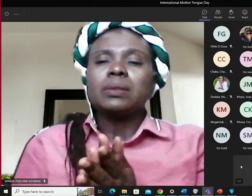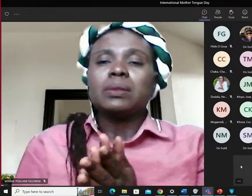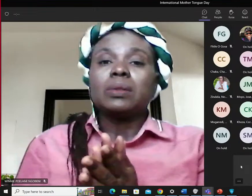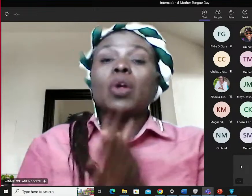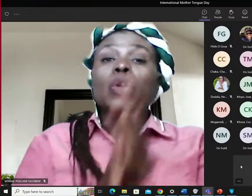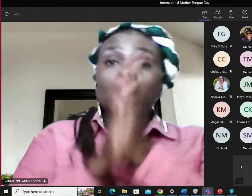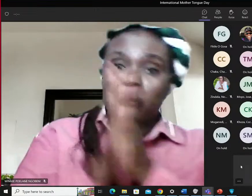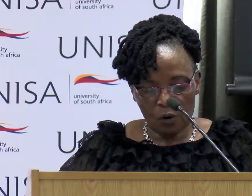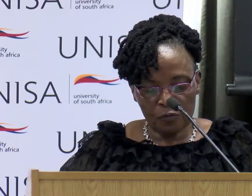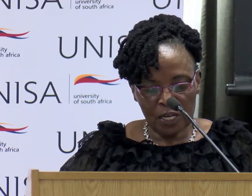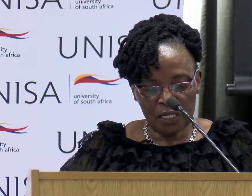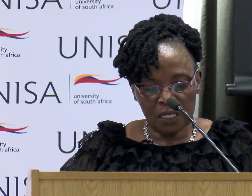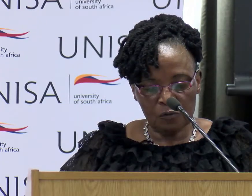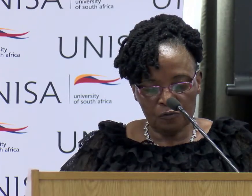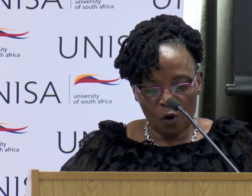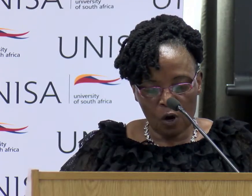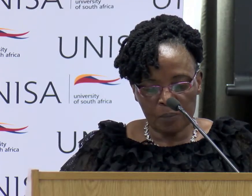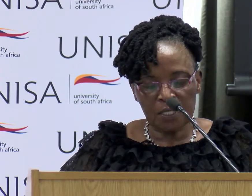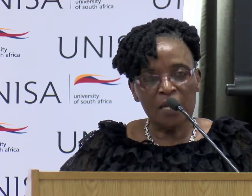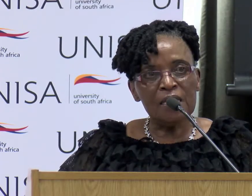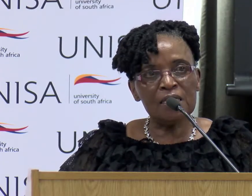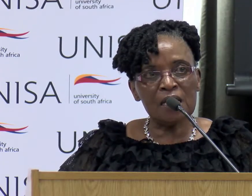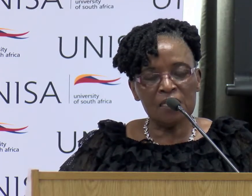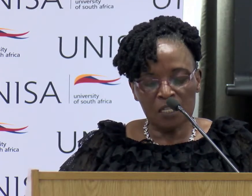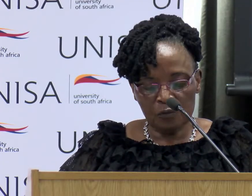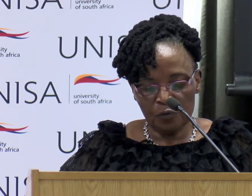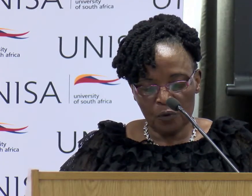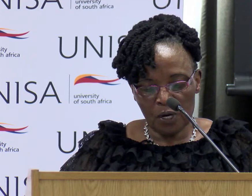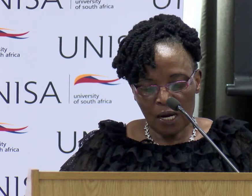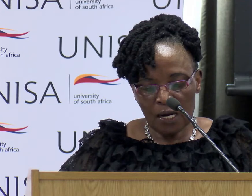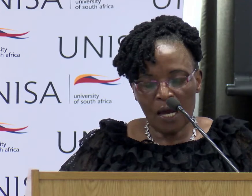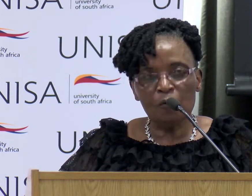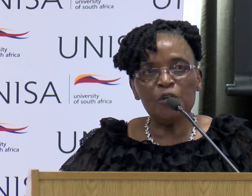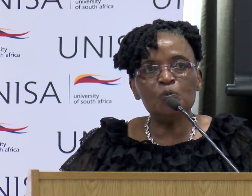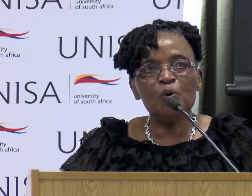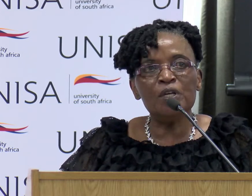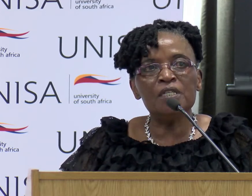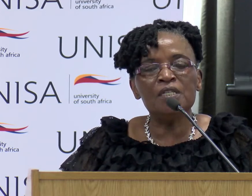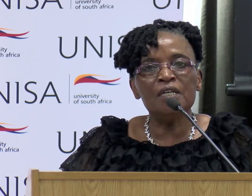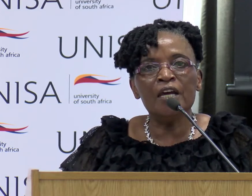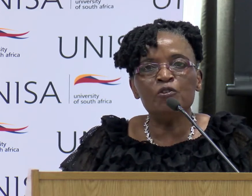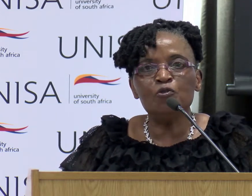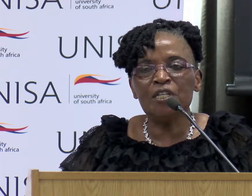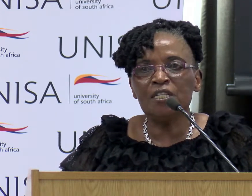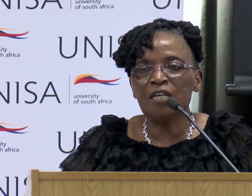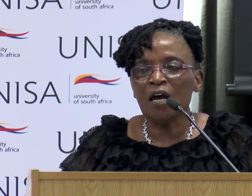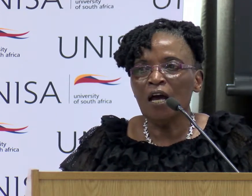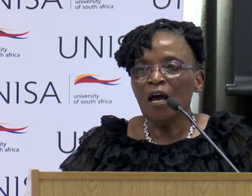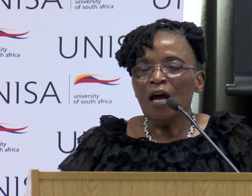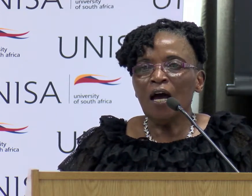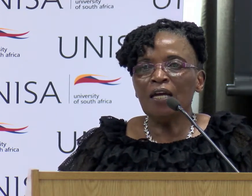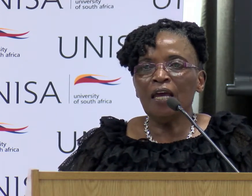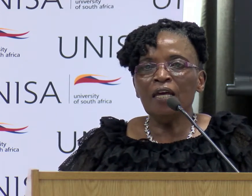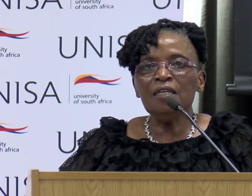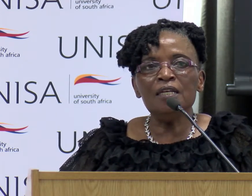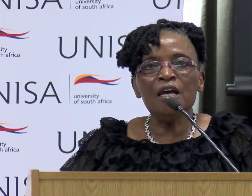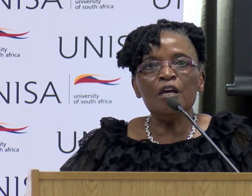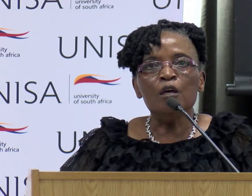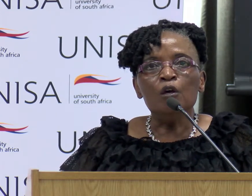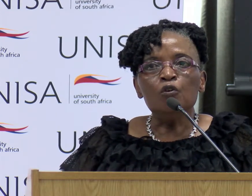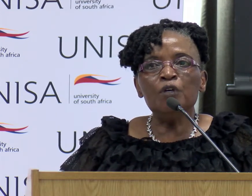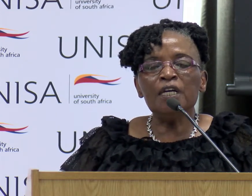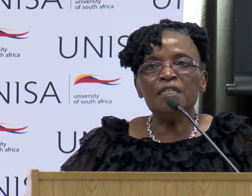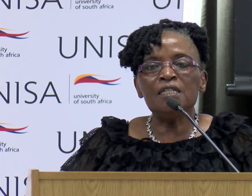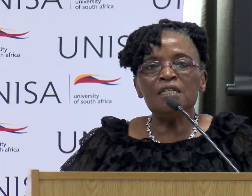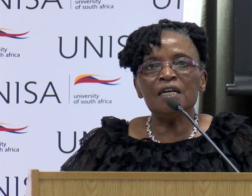the implementation of an informed, successful language policy at UNISA. Again,